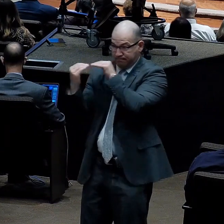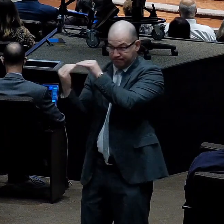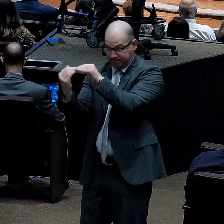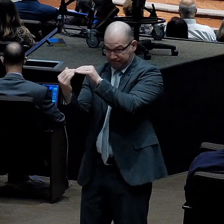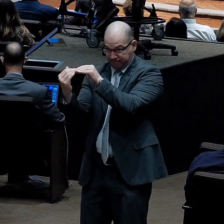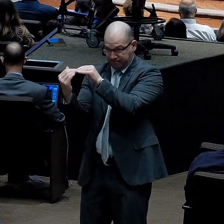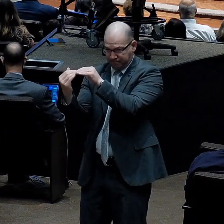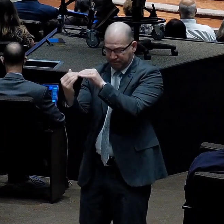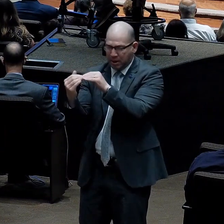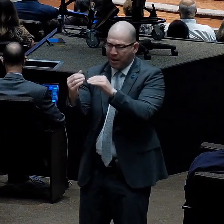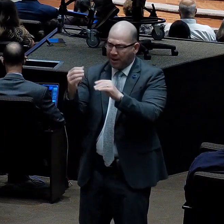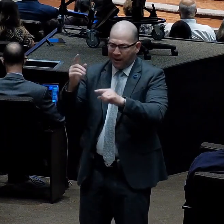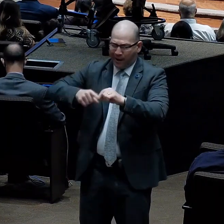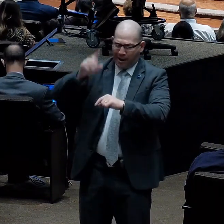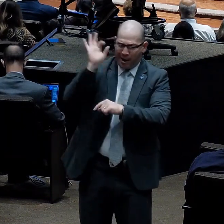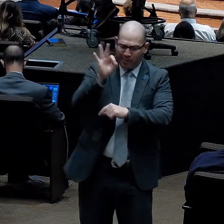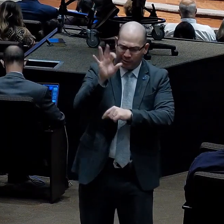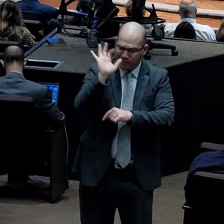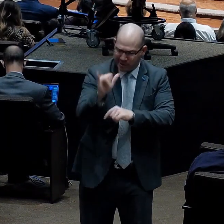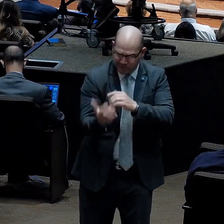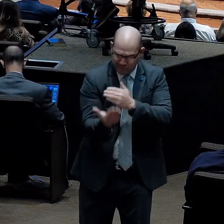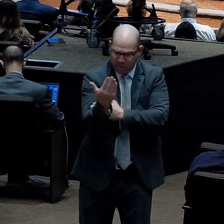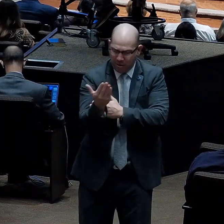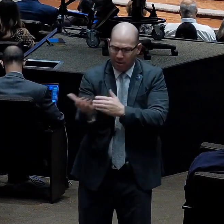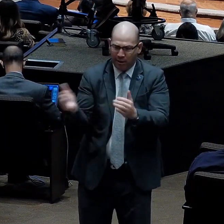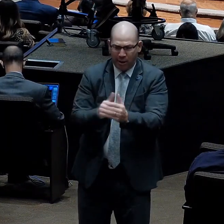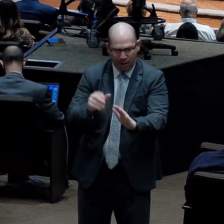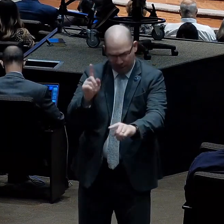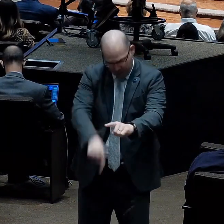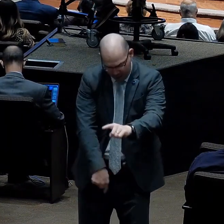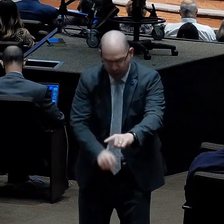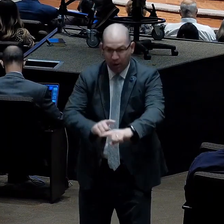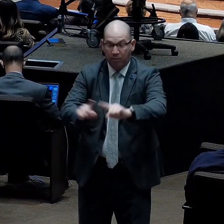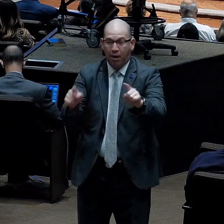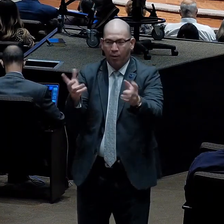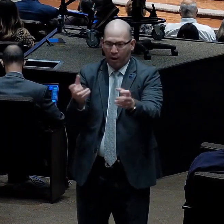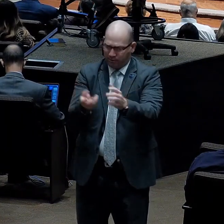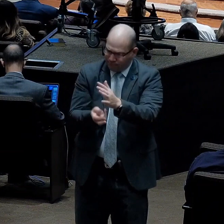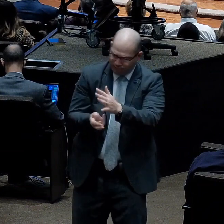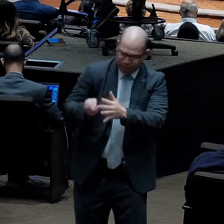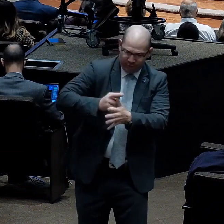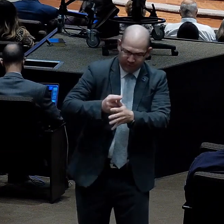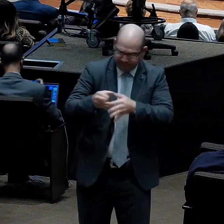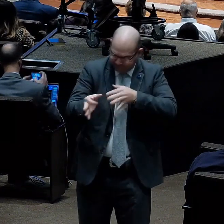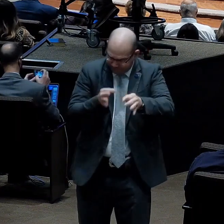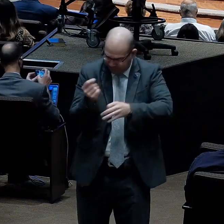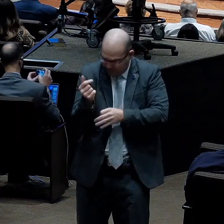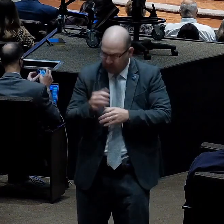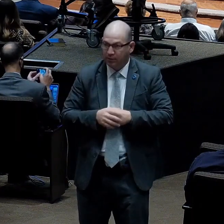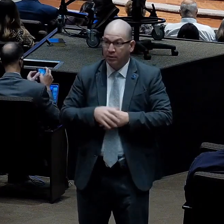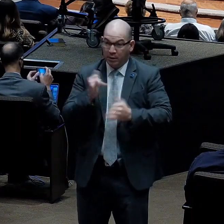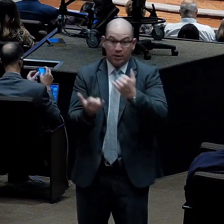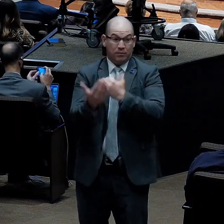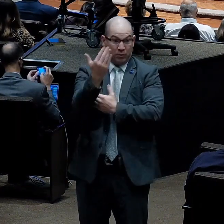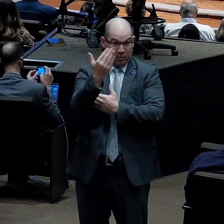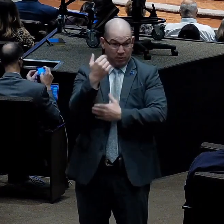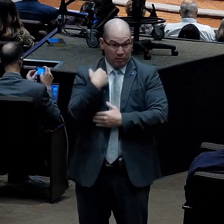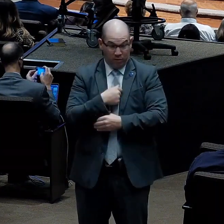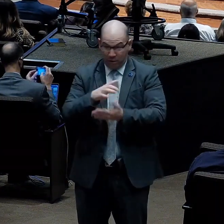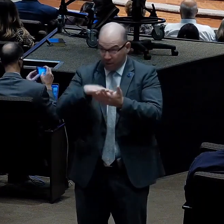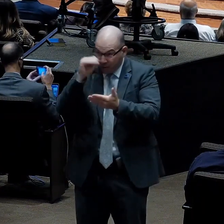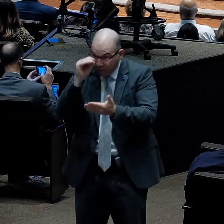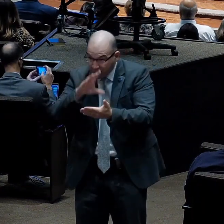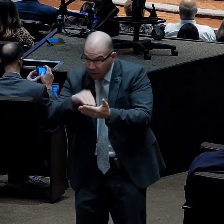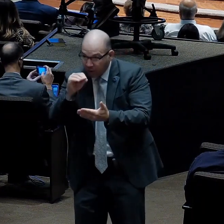the passage of Micah chapter 6 and verse 8. We learned this morning that Judah, the